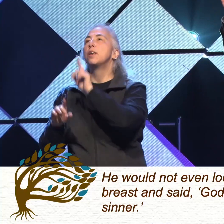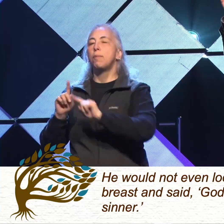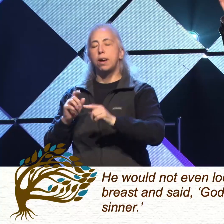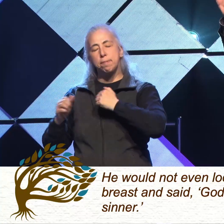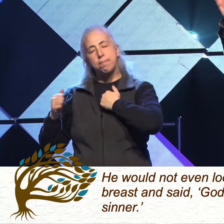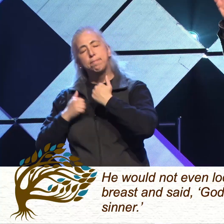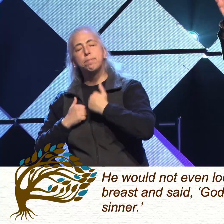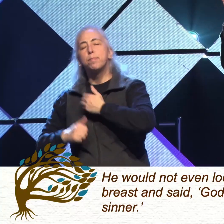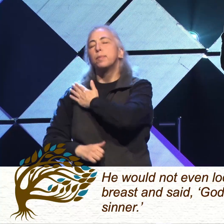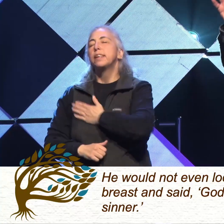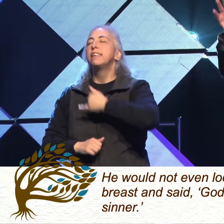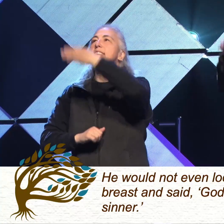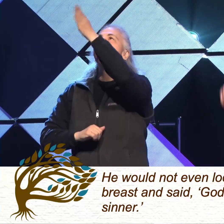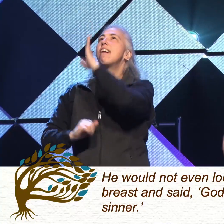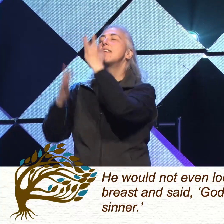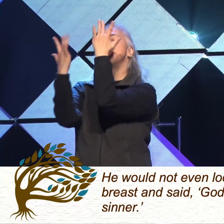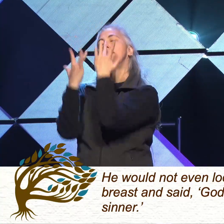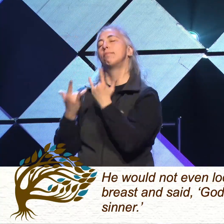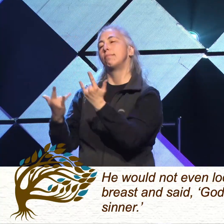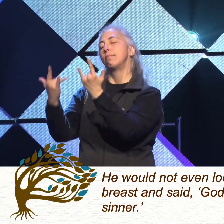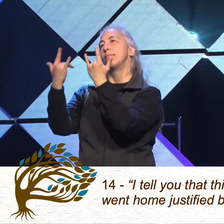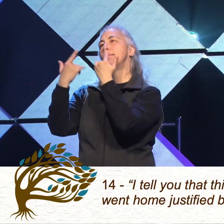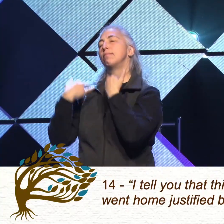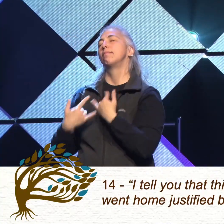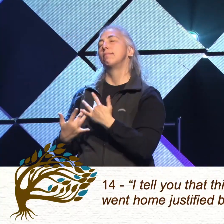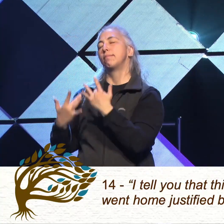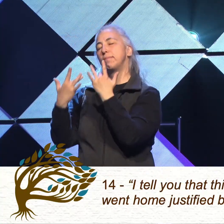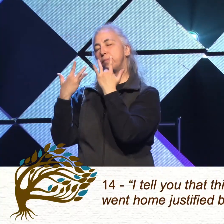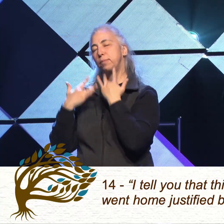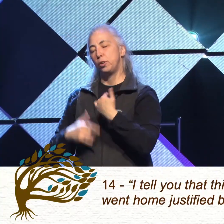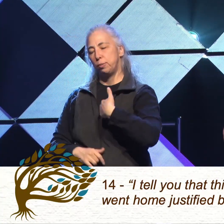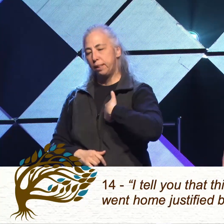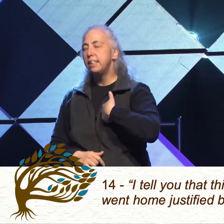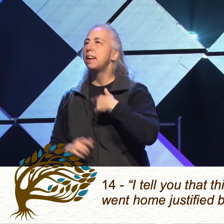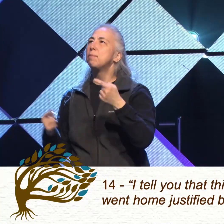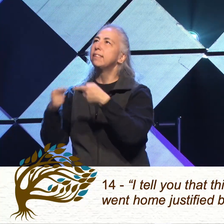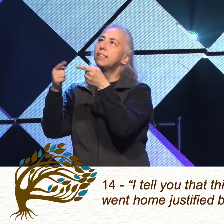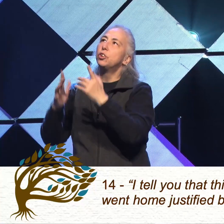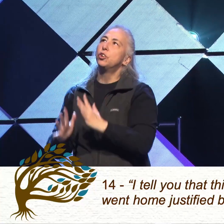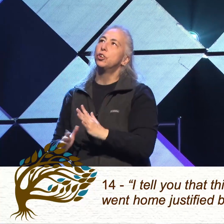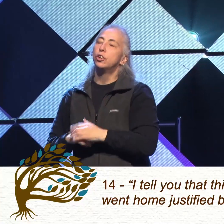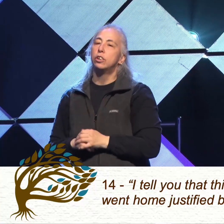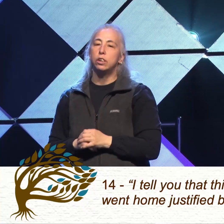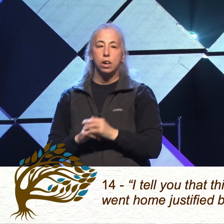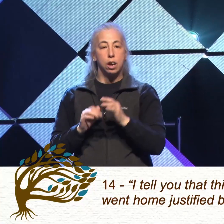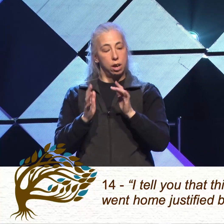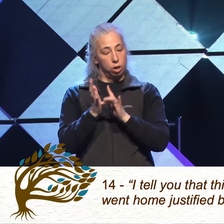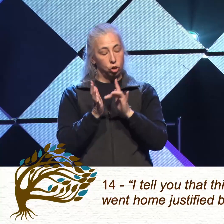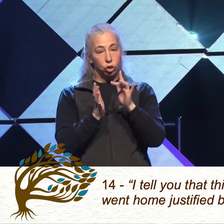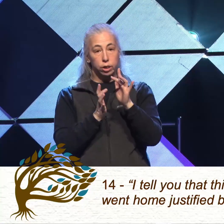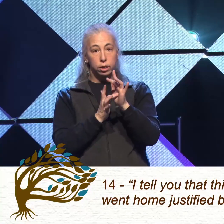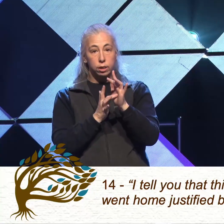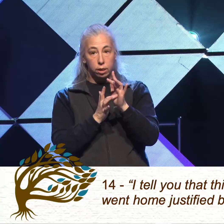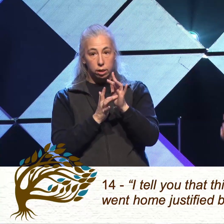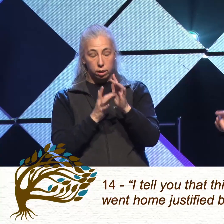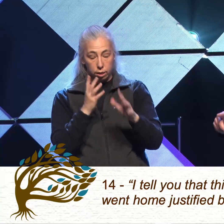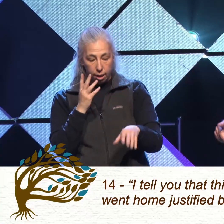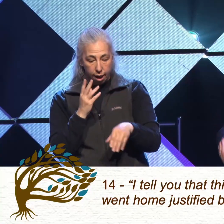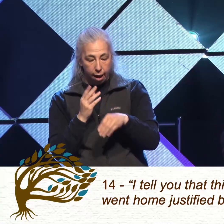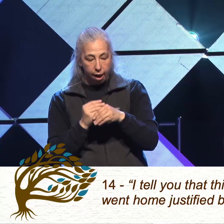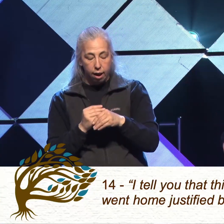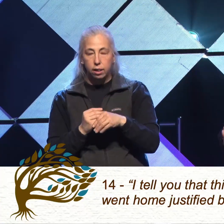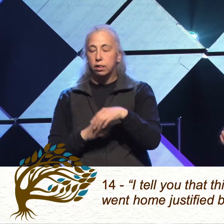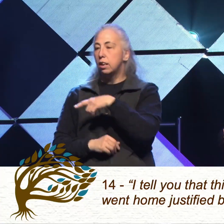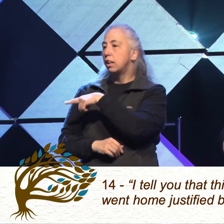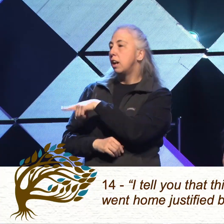have mercy on me, a sinner. Then Jesus adds this, I tell you, this man, rather